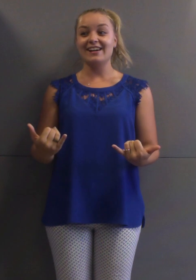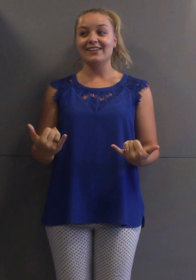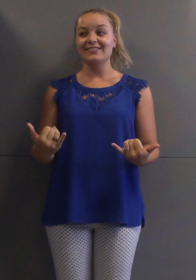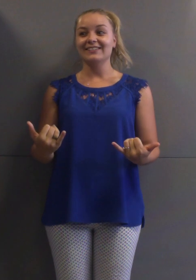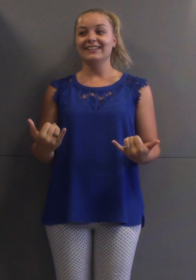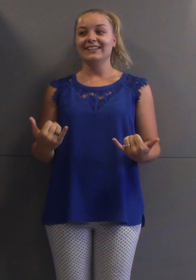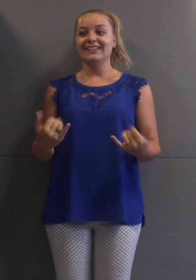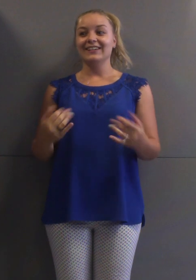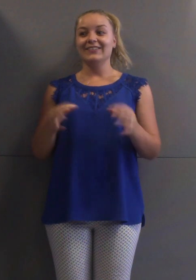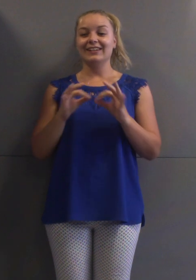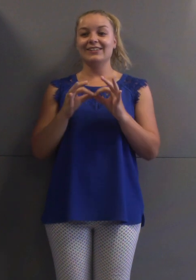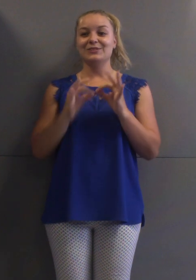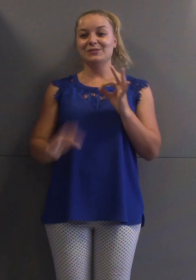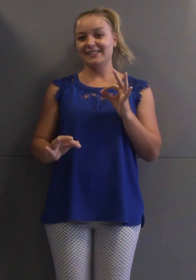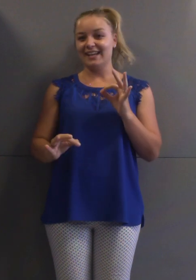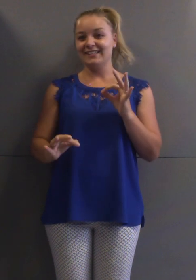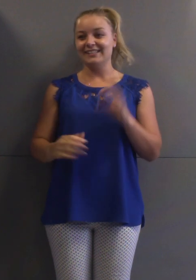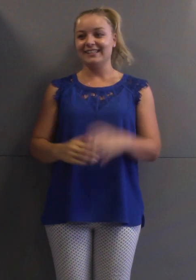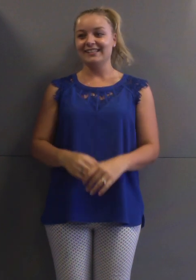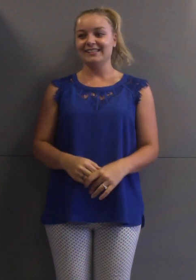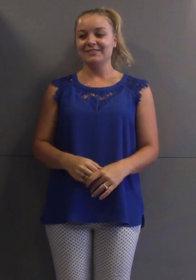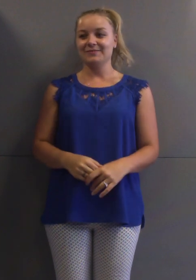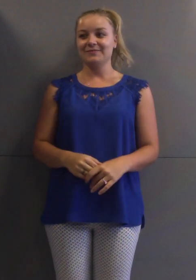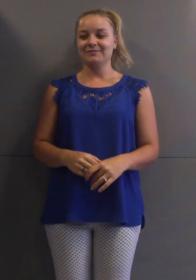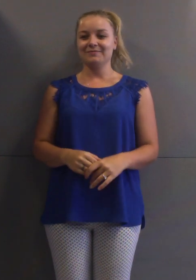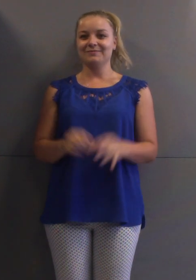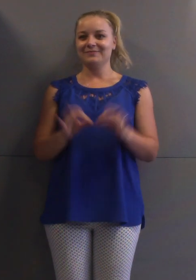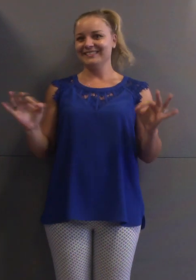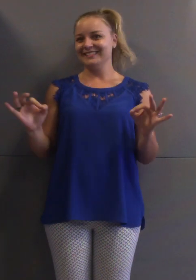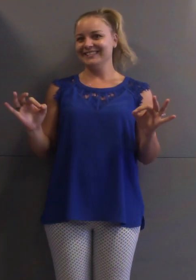Now, we're going to do sentences.